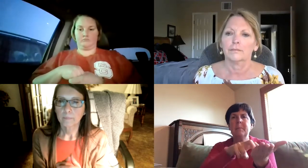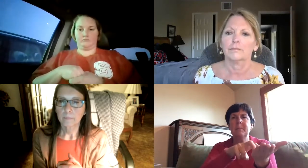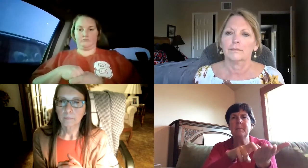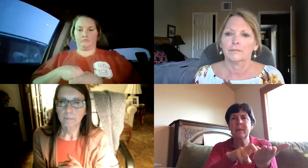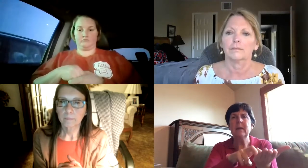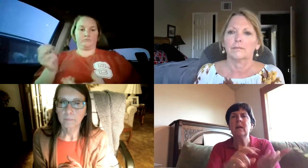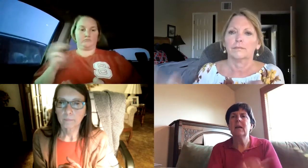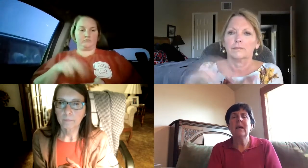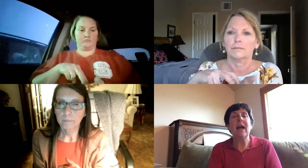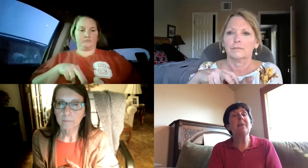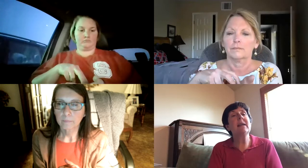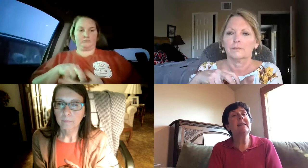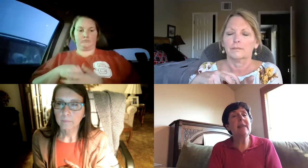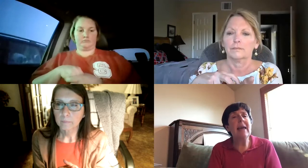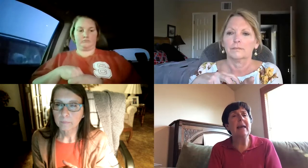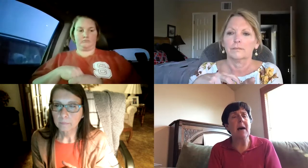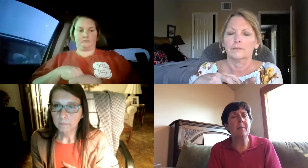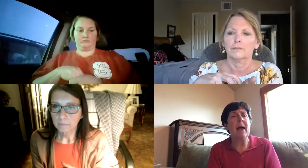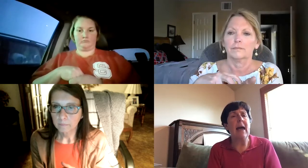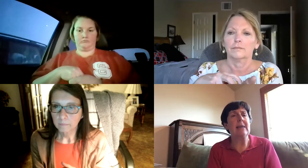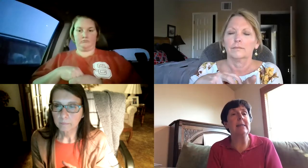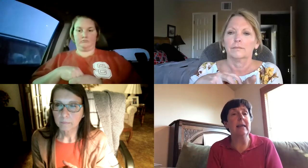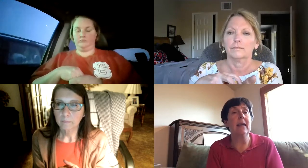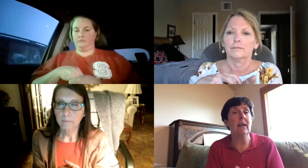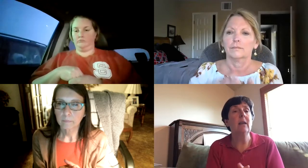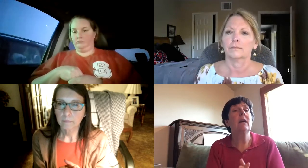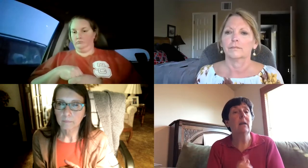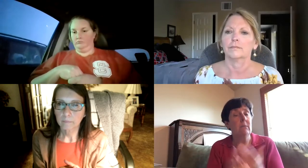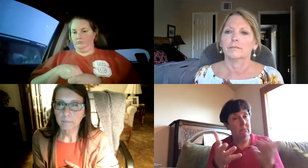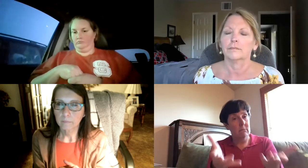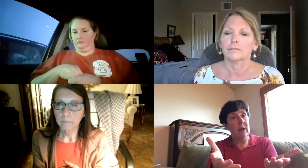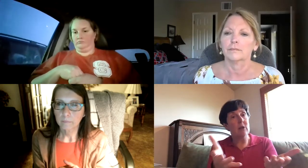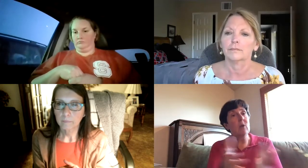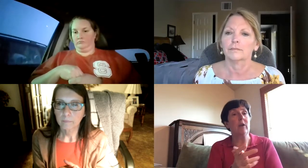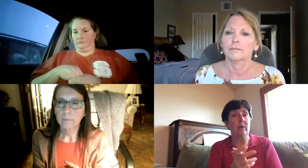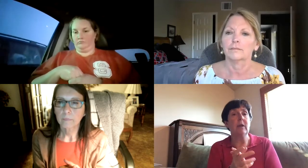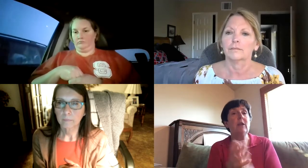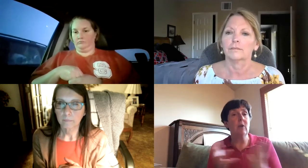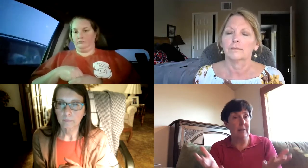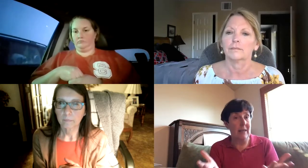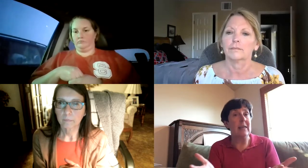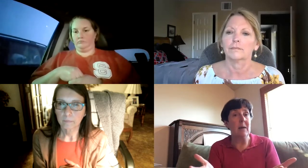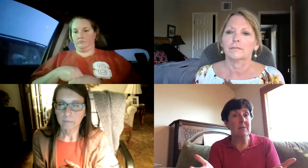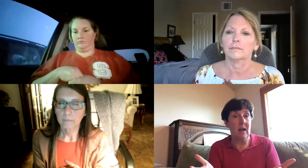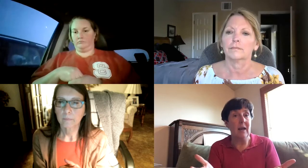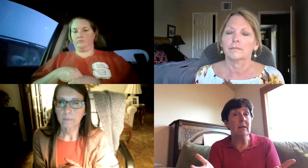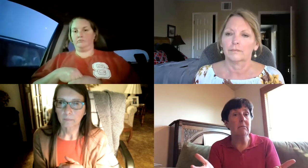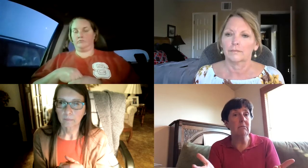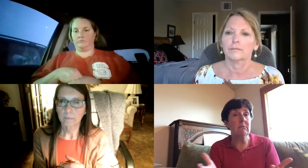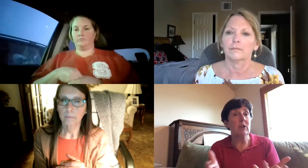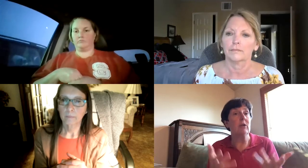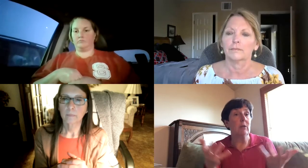Get up. And then take up, as in what you are doing, you are taking up